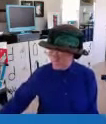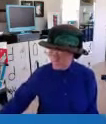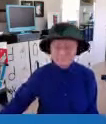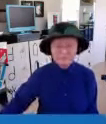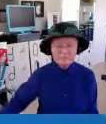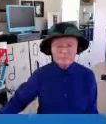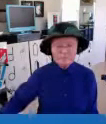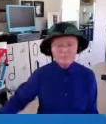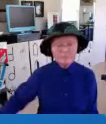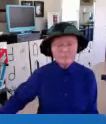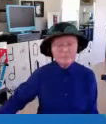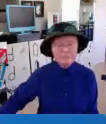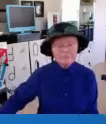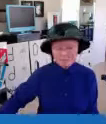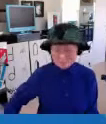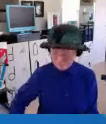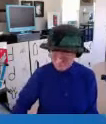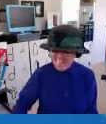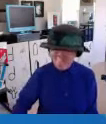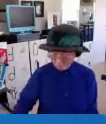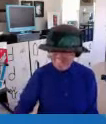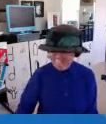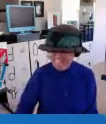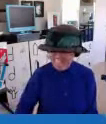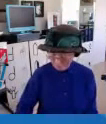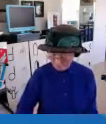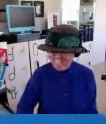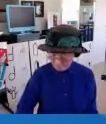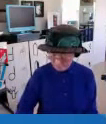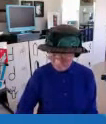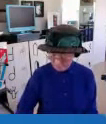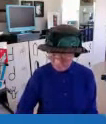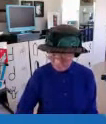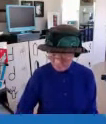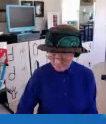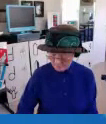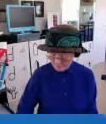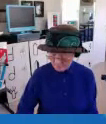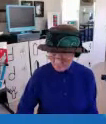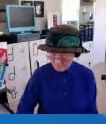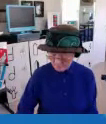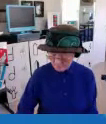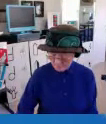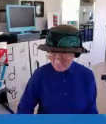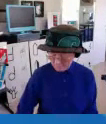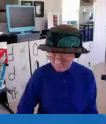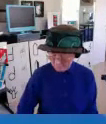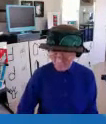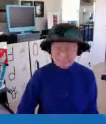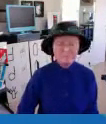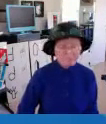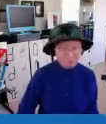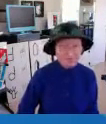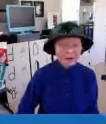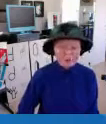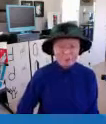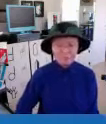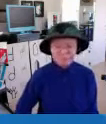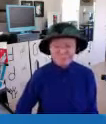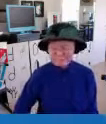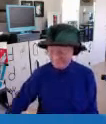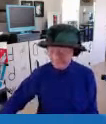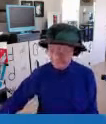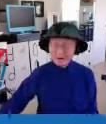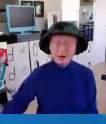the European Sign Bank. So I think that's really most of what I have to say. And thank you very much.